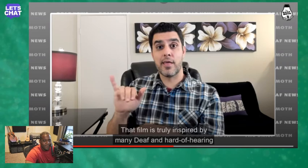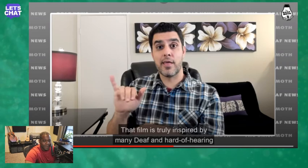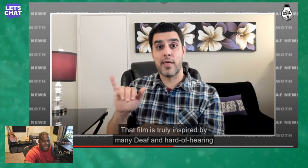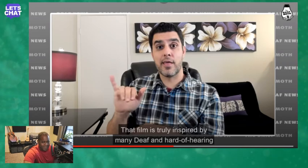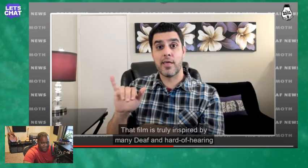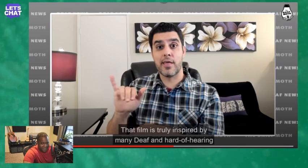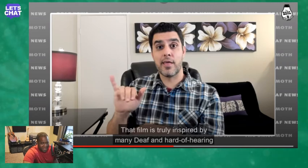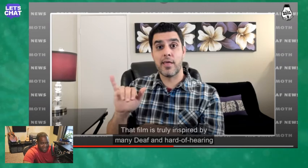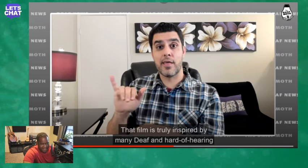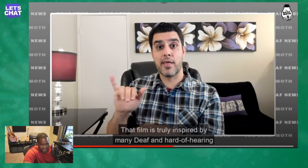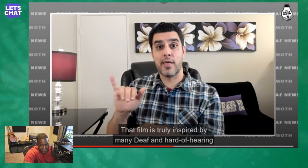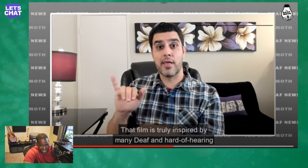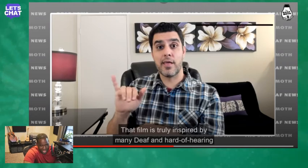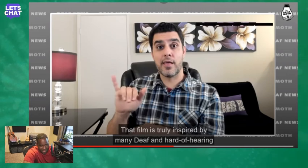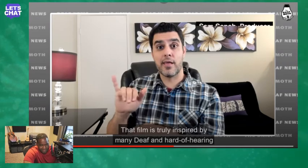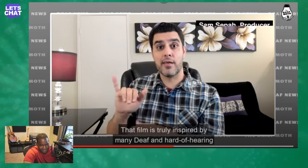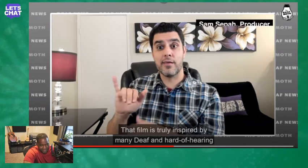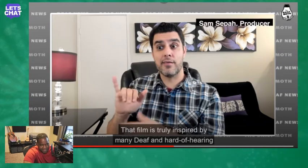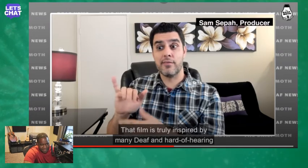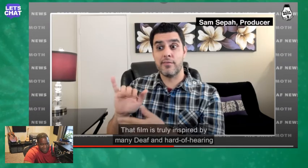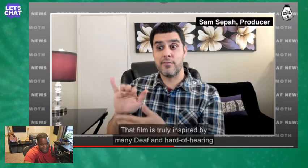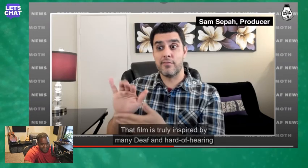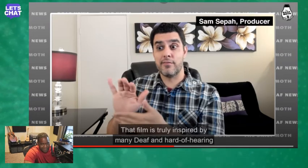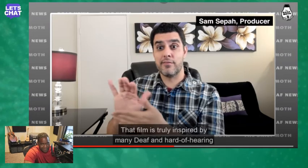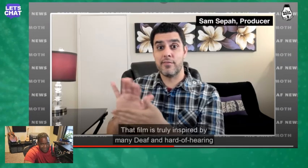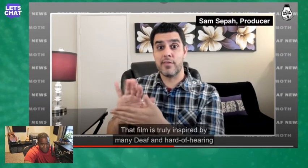Oh, okay. So that